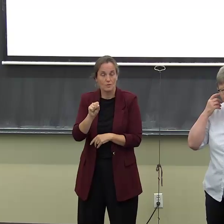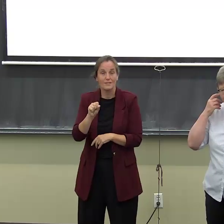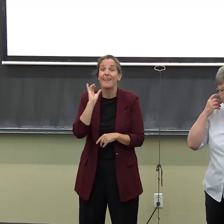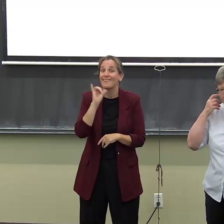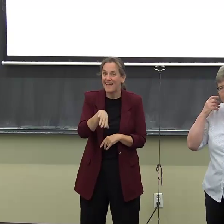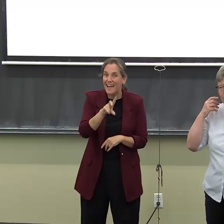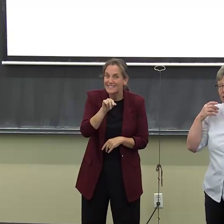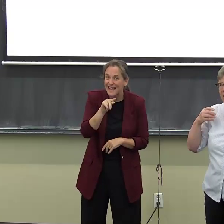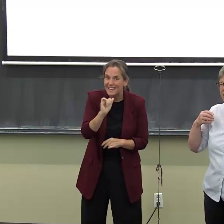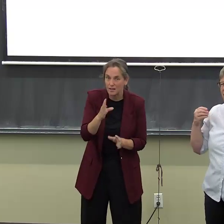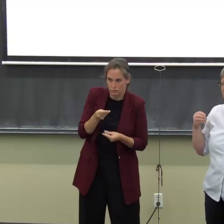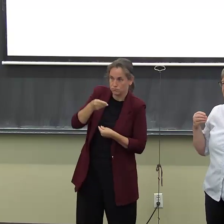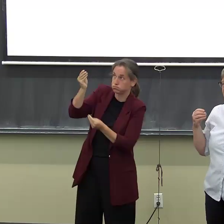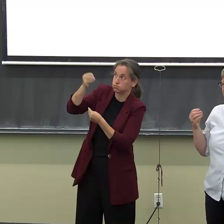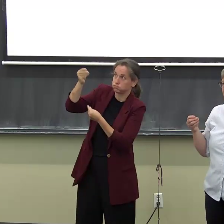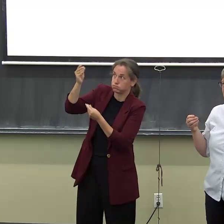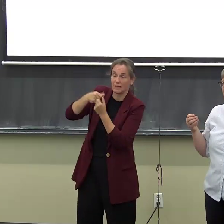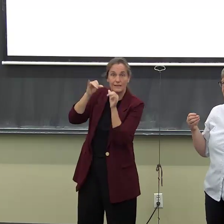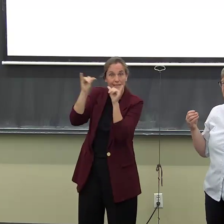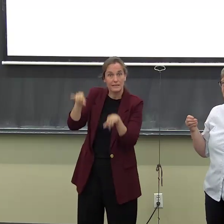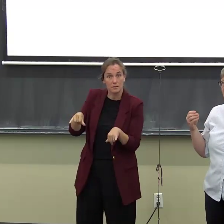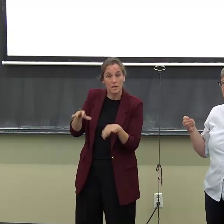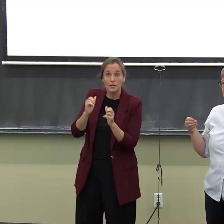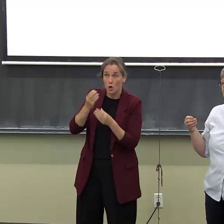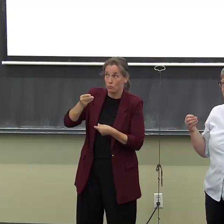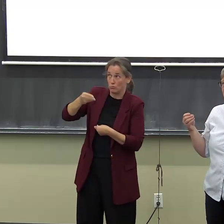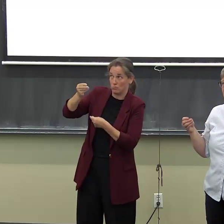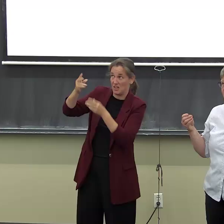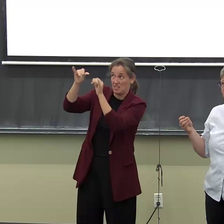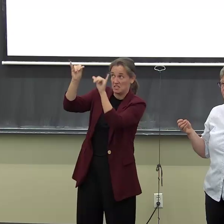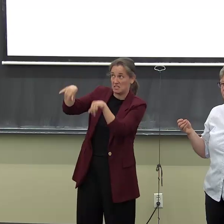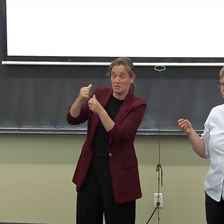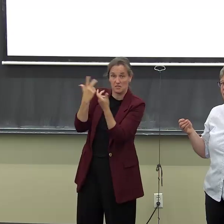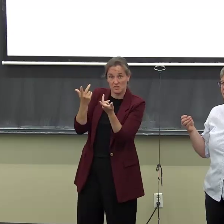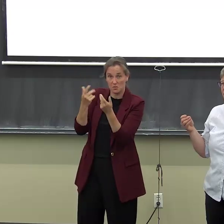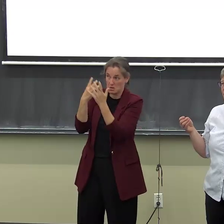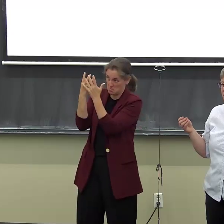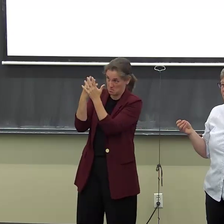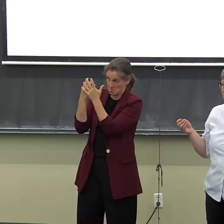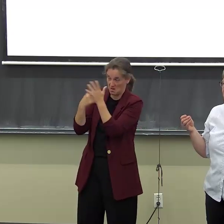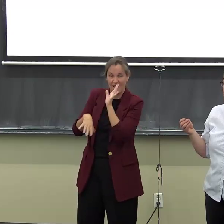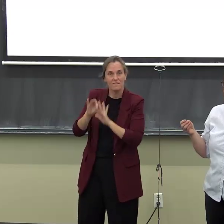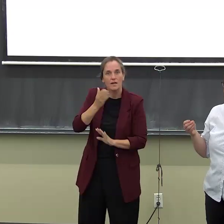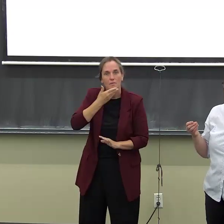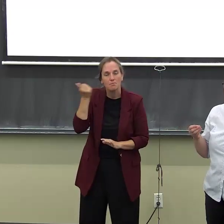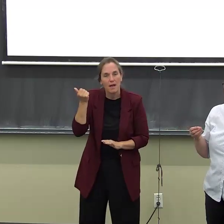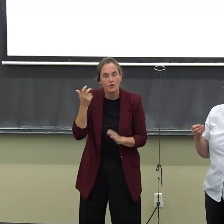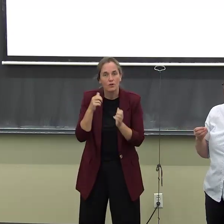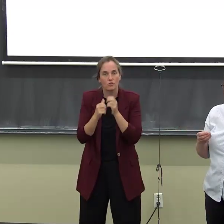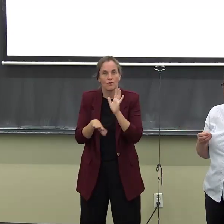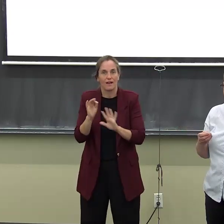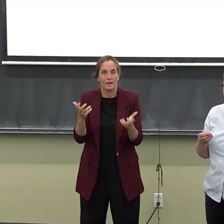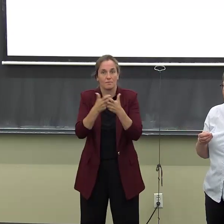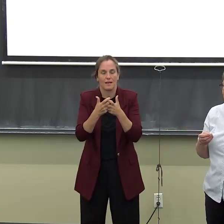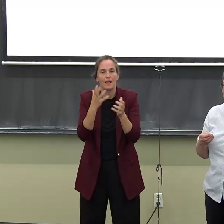system. And so the system is getting better and better at finding the people that are a match and eliminating the people